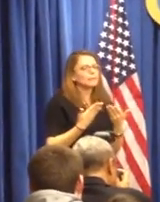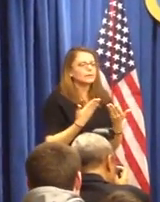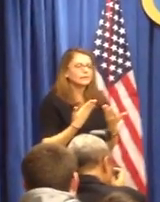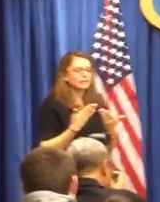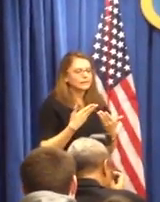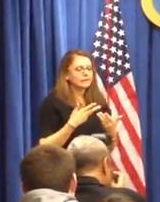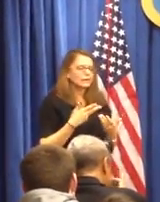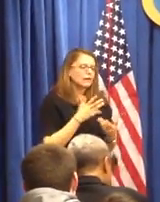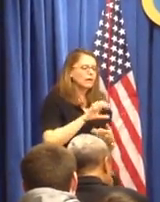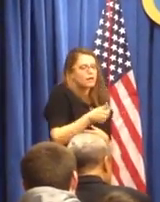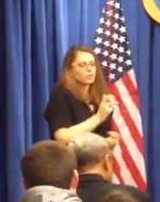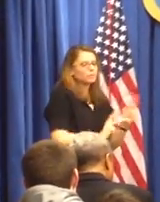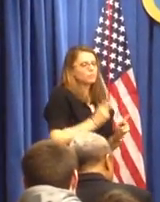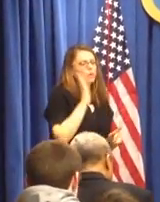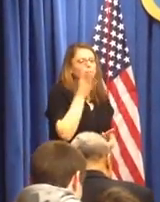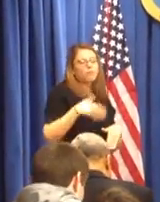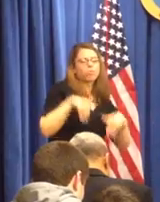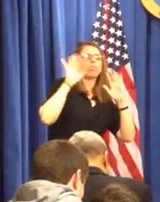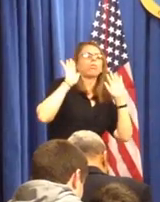other folks who